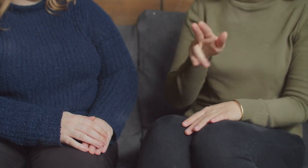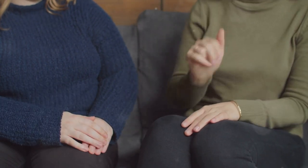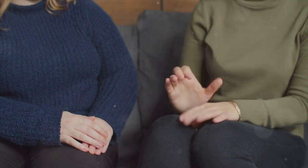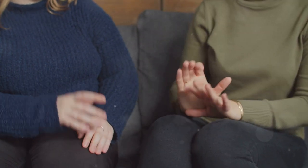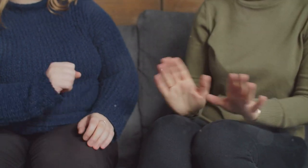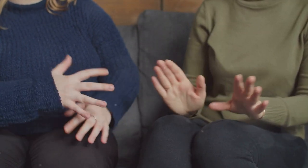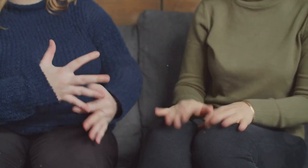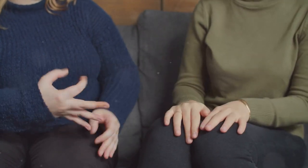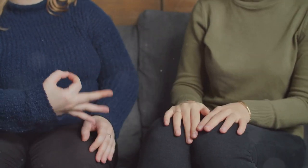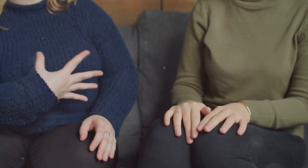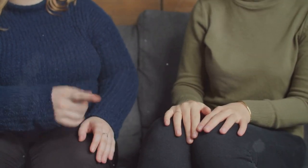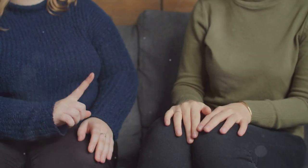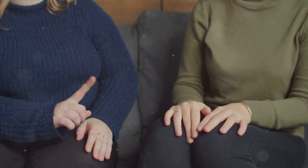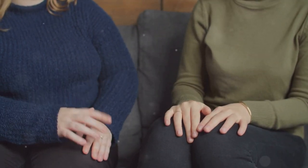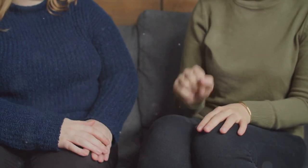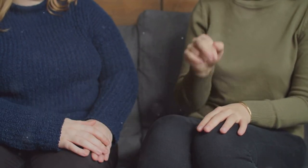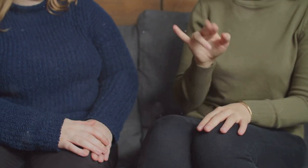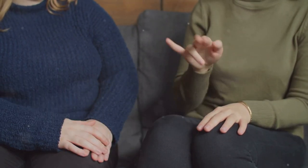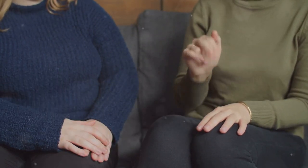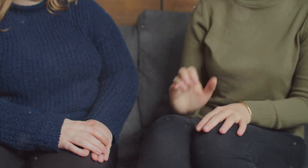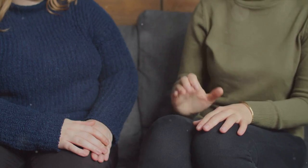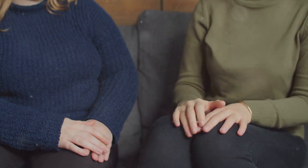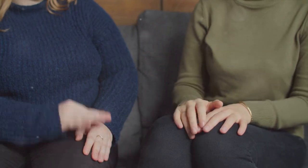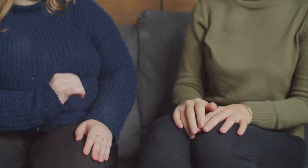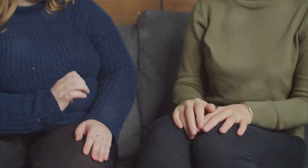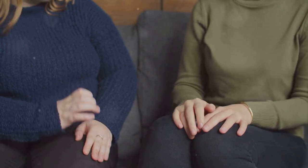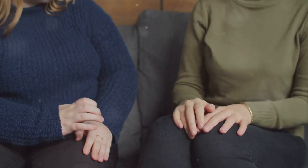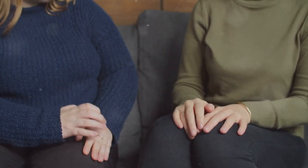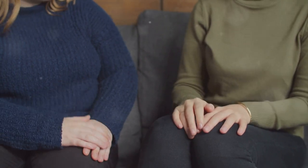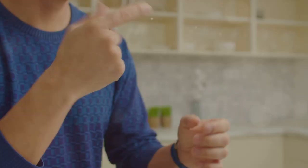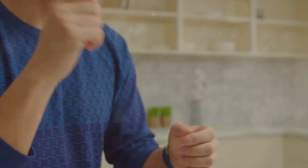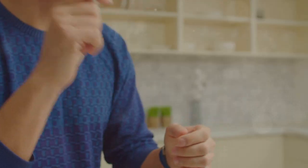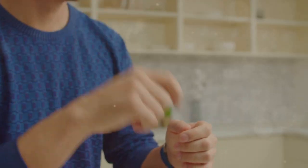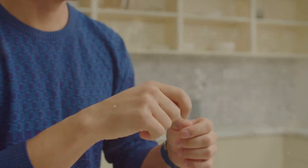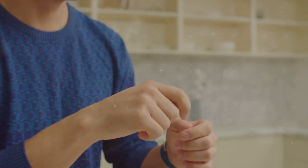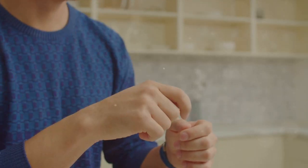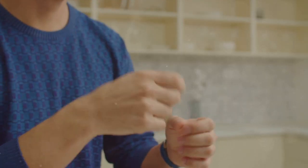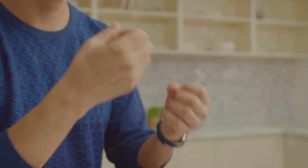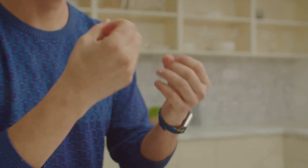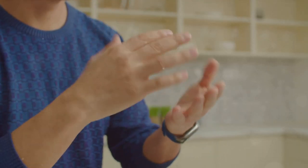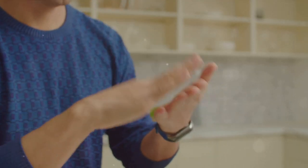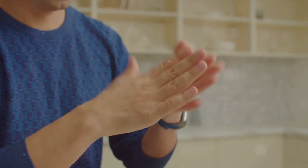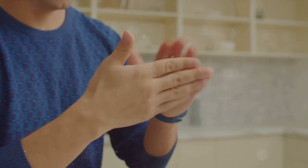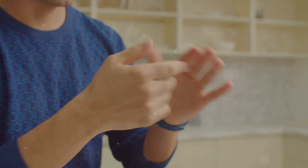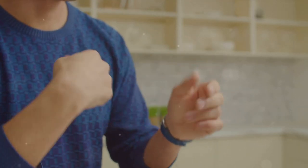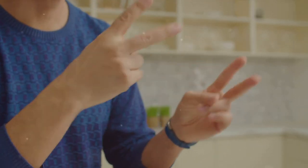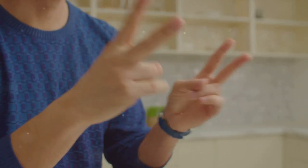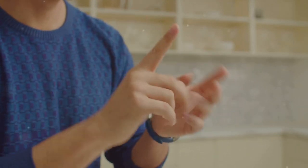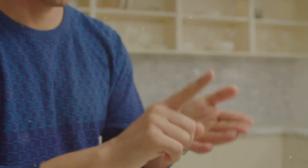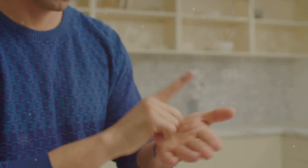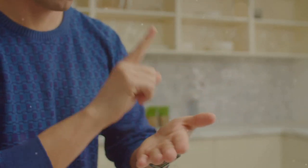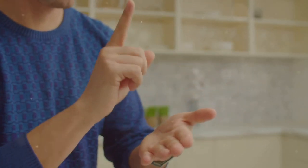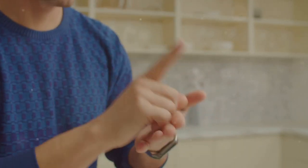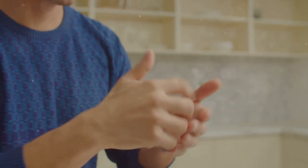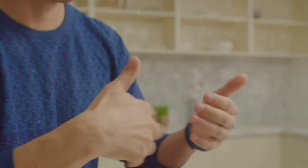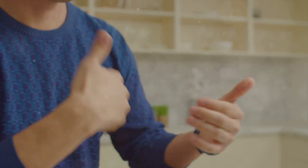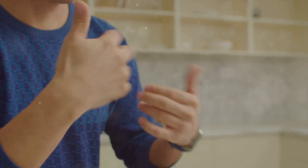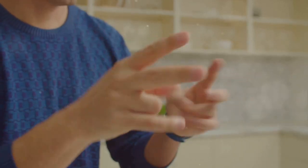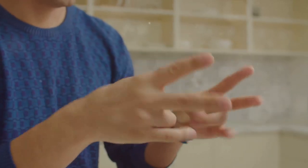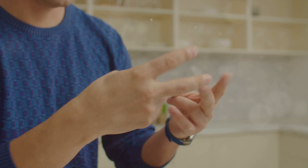preferences. You see, each person is unique and so is their way of expressing themselves. Some might use formal American